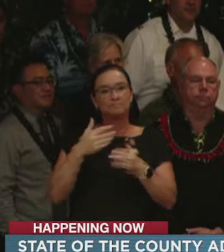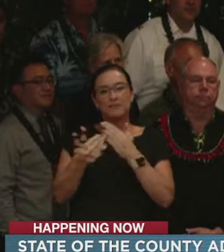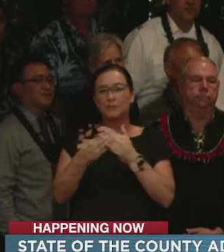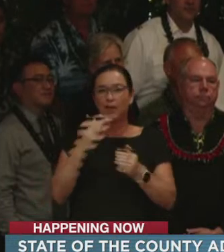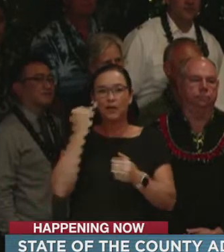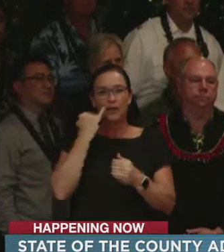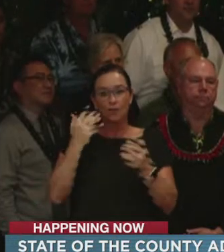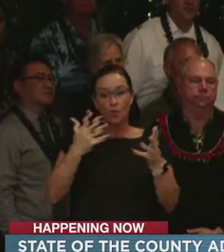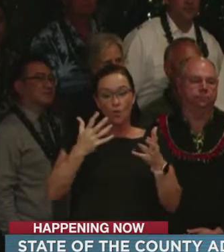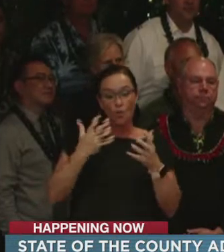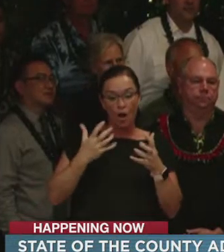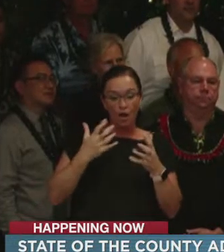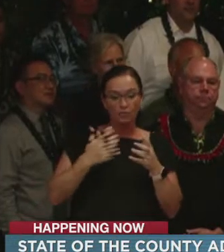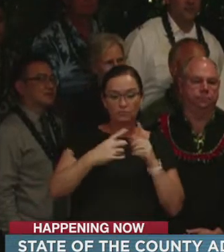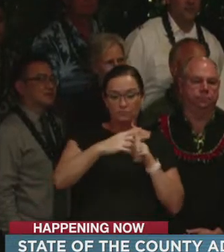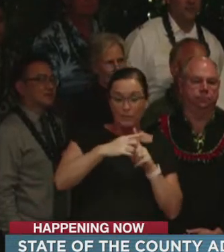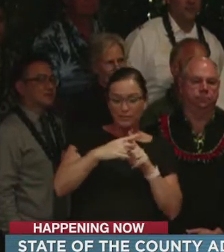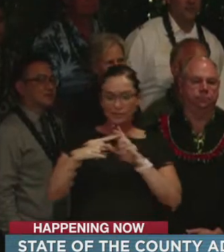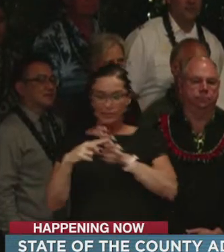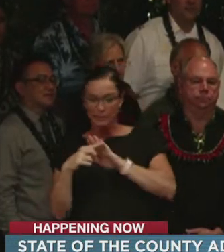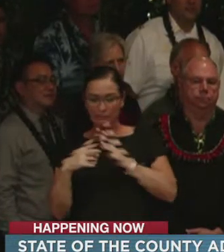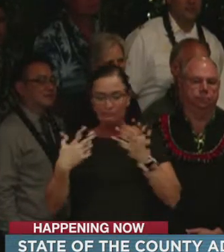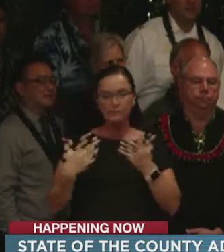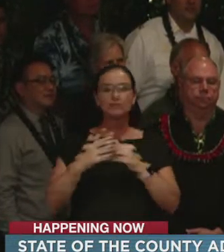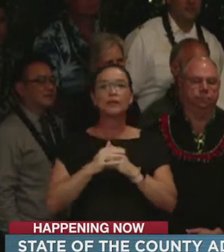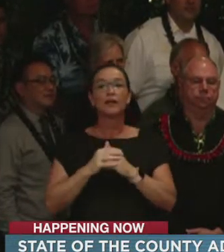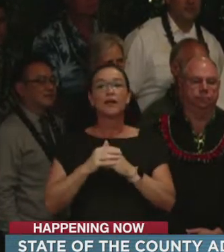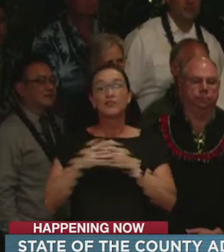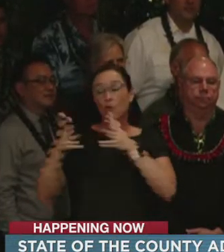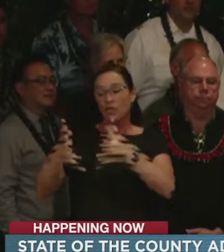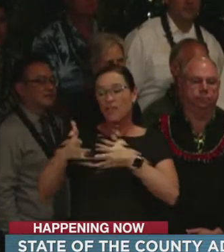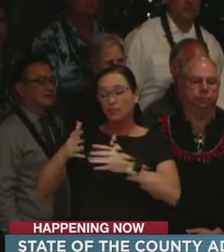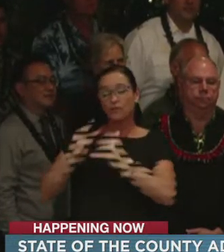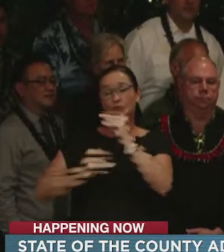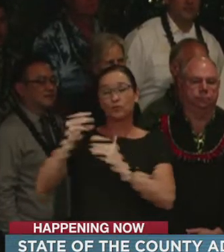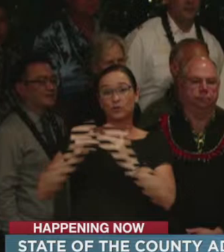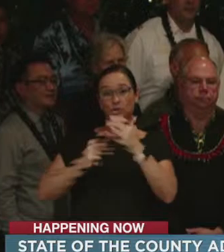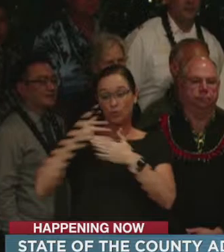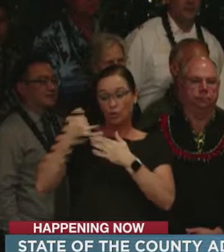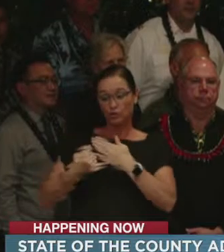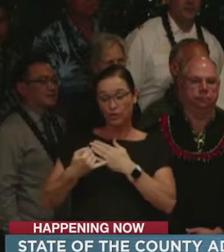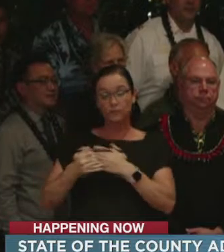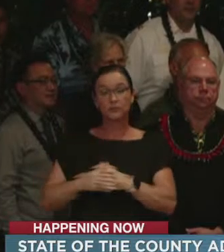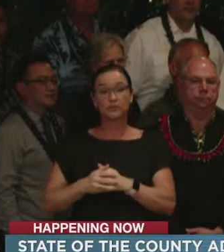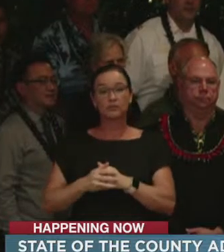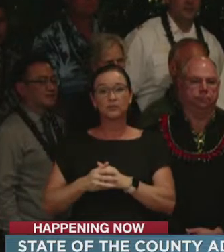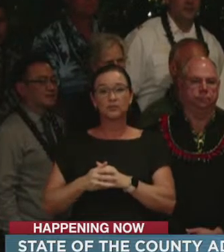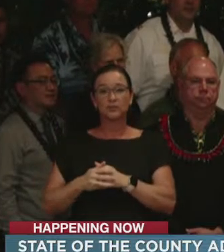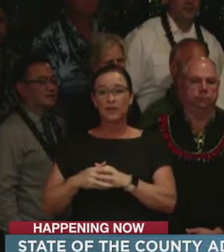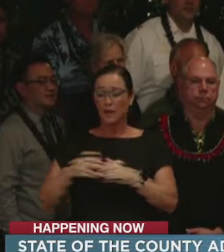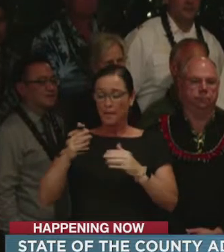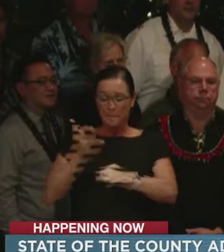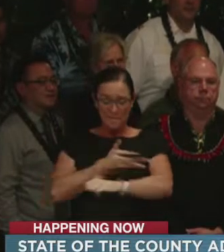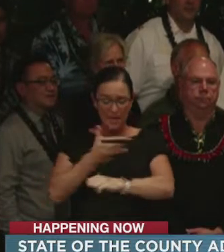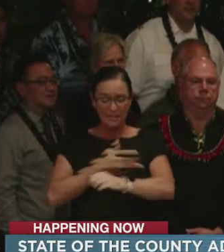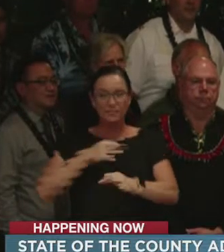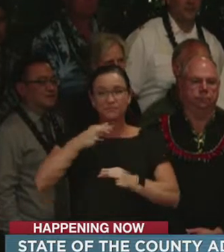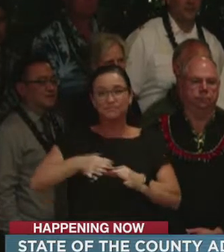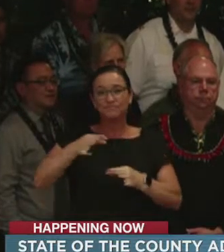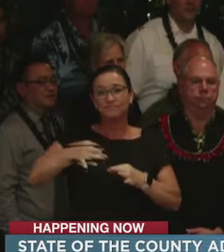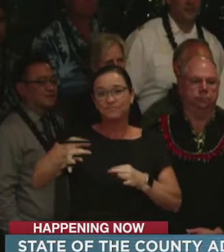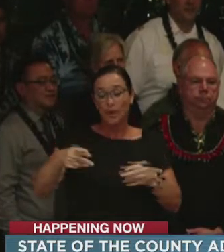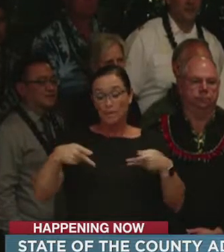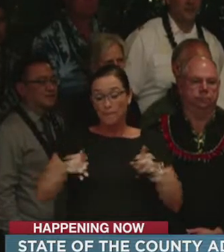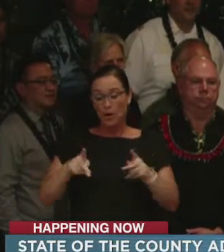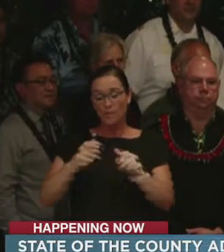or not. This meant that lingering construction projects, long overdue maintenance, permit